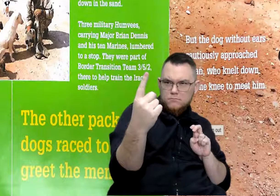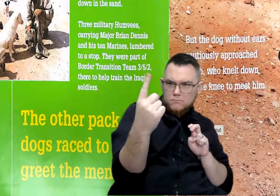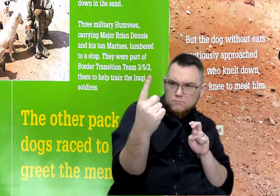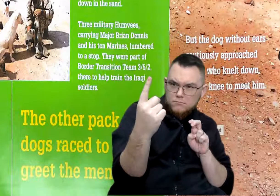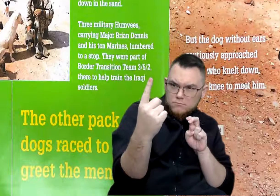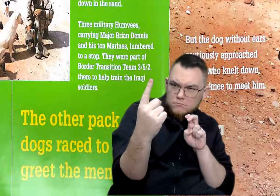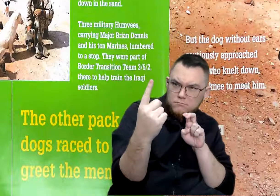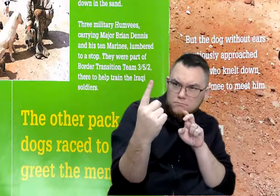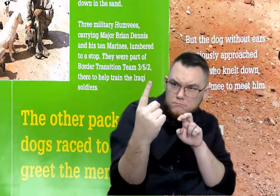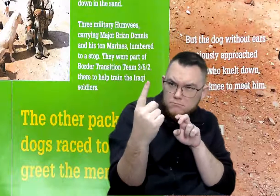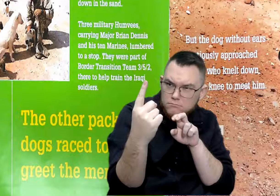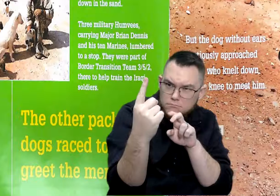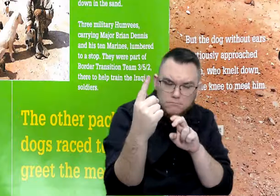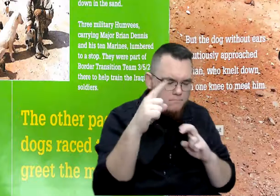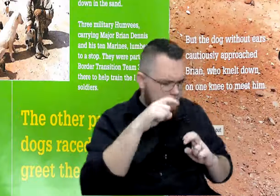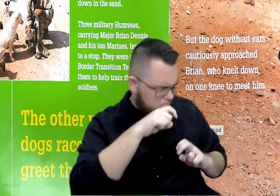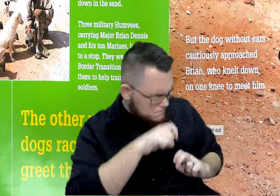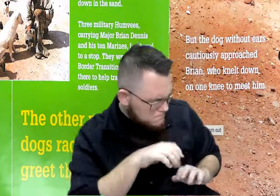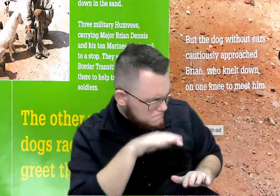him.